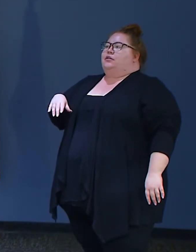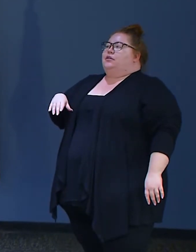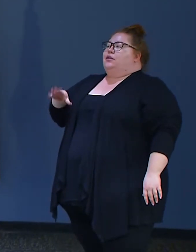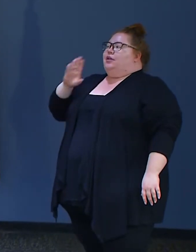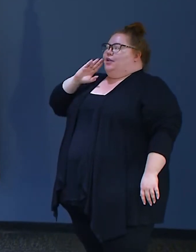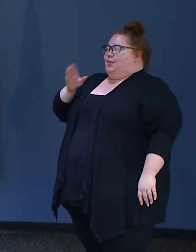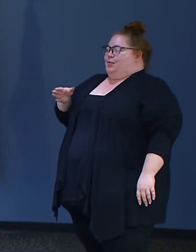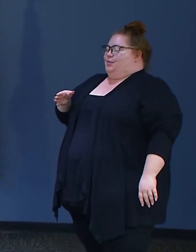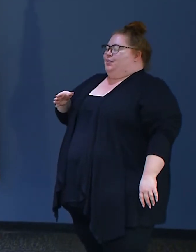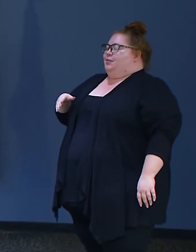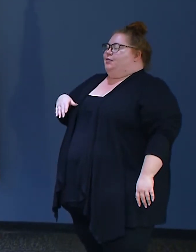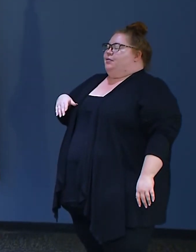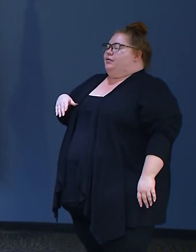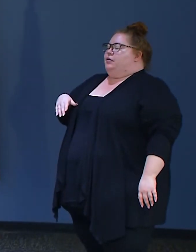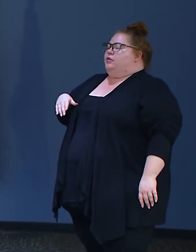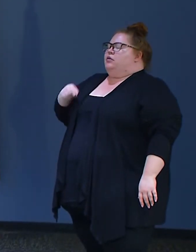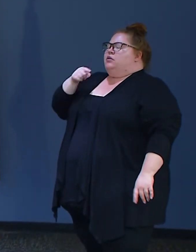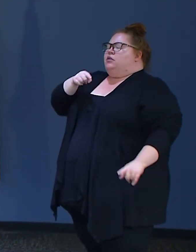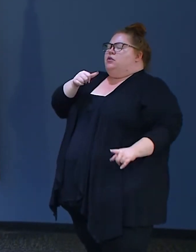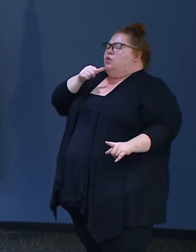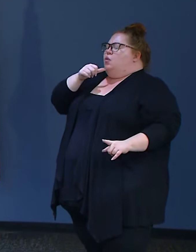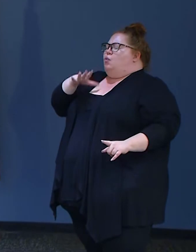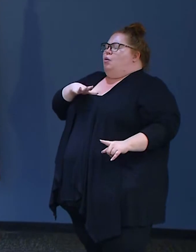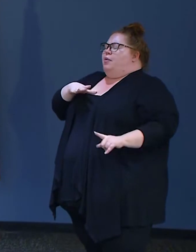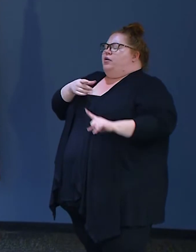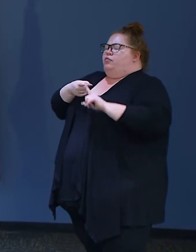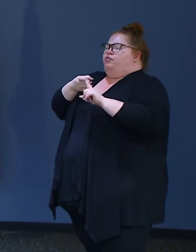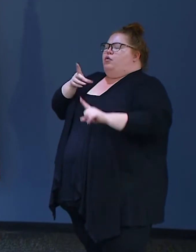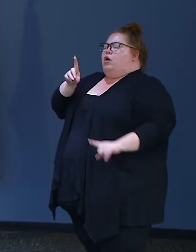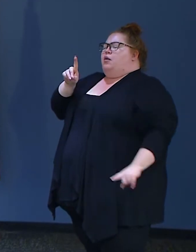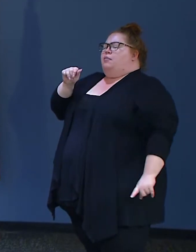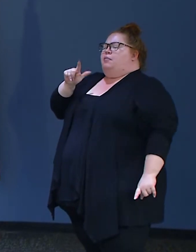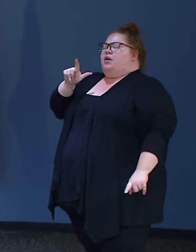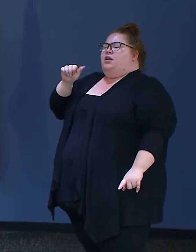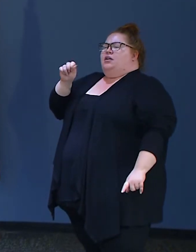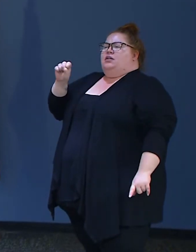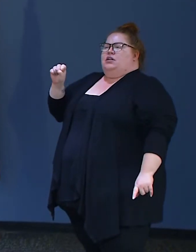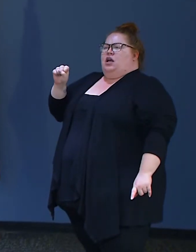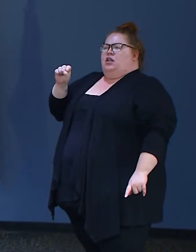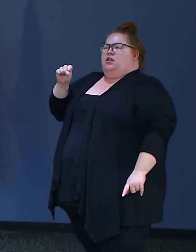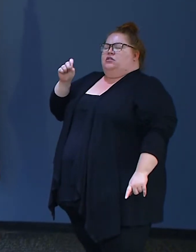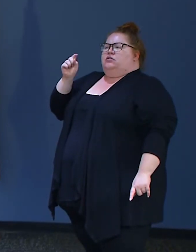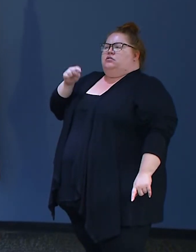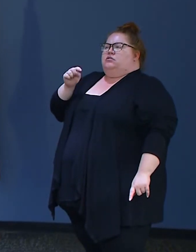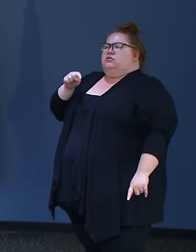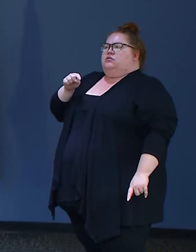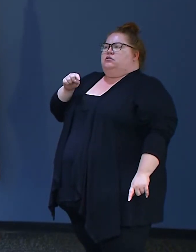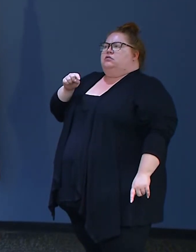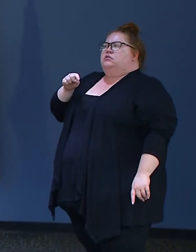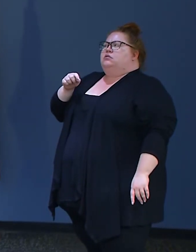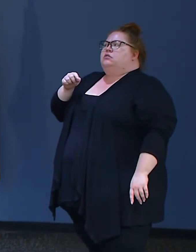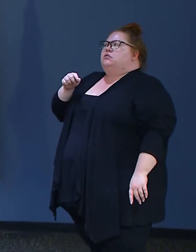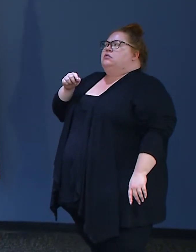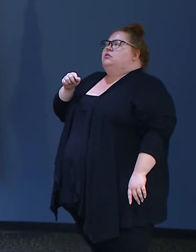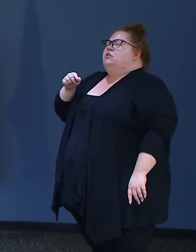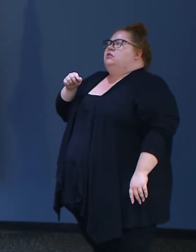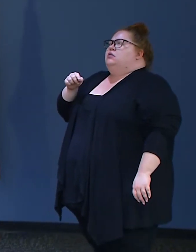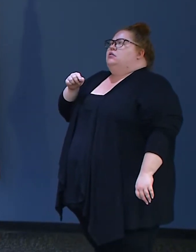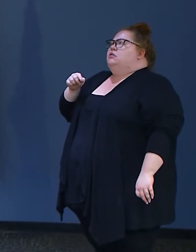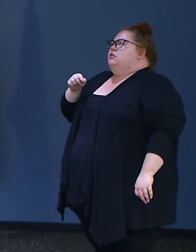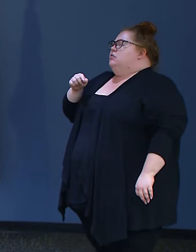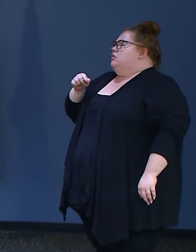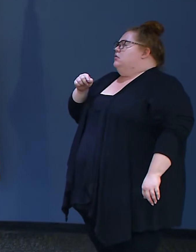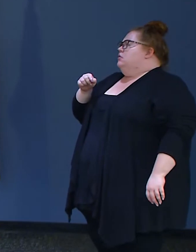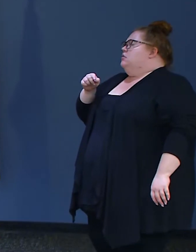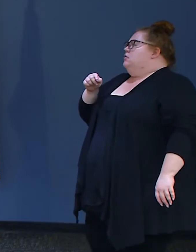Michelle. There is a woman in Dallas who is flouting state guidelines. She's torn up a cease